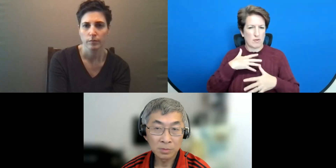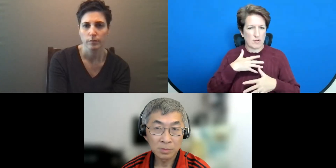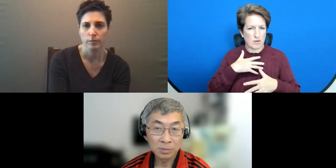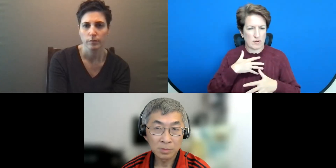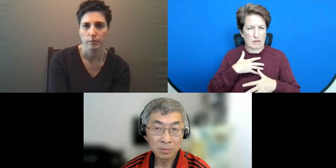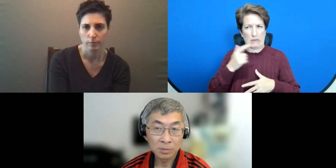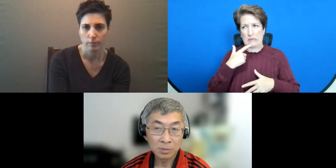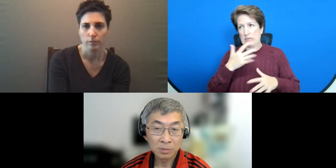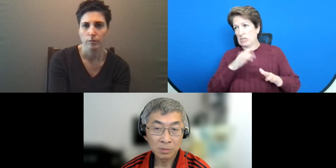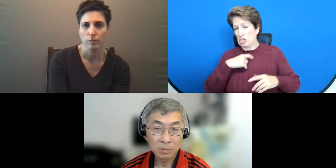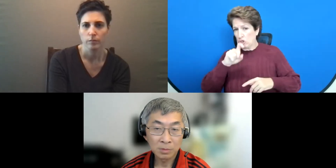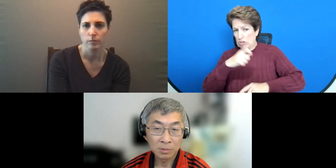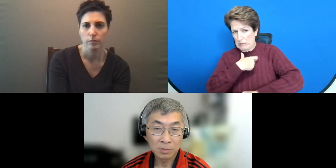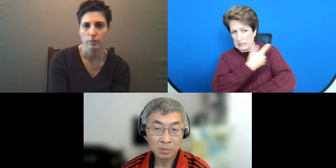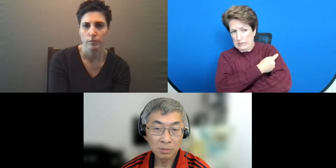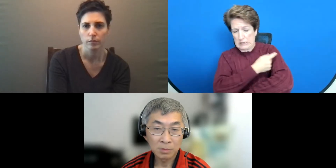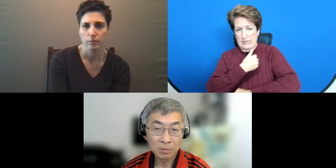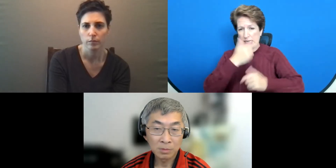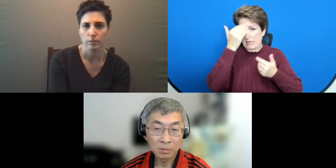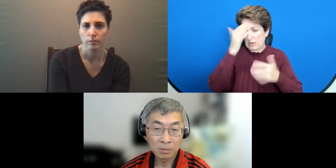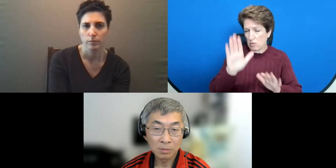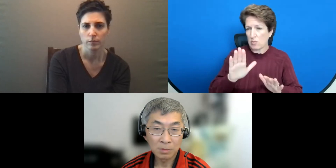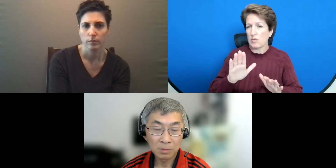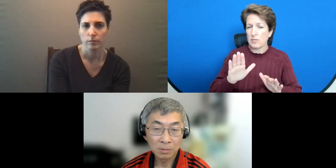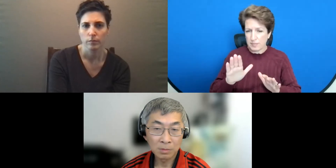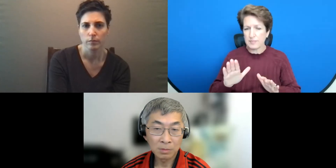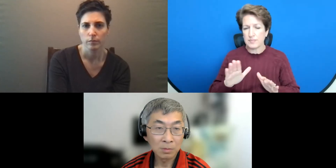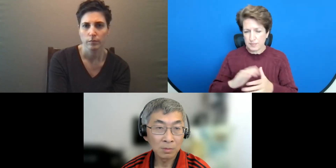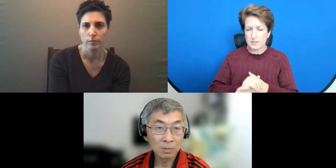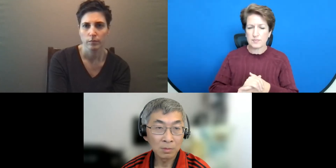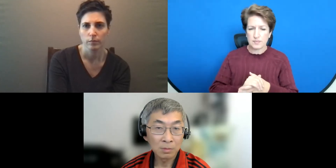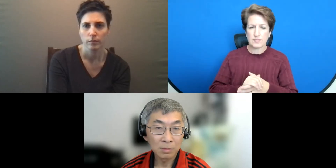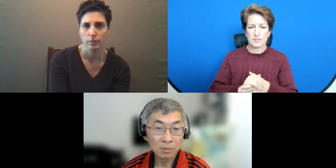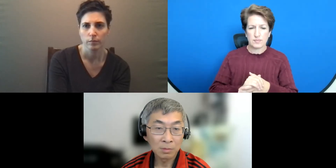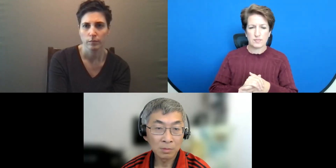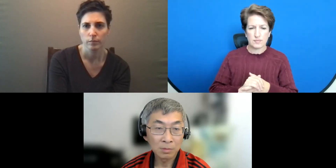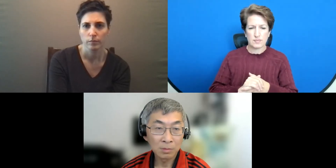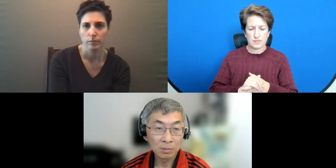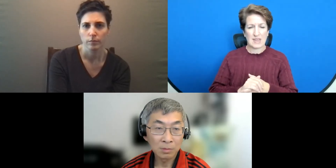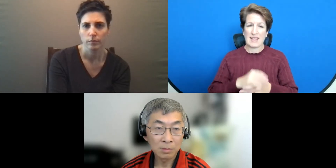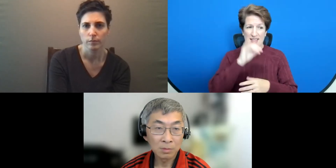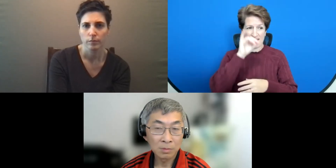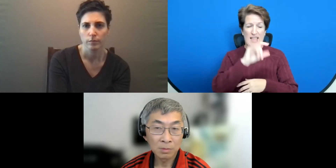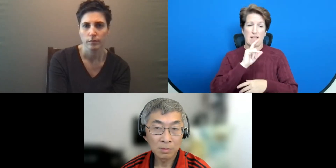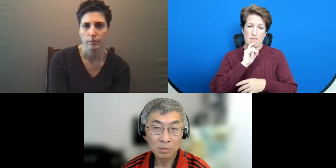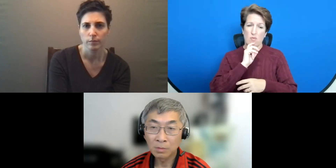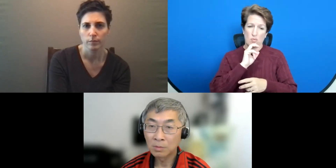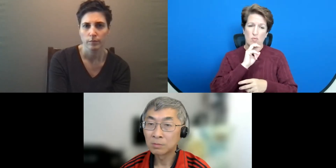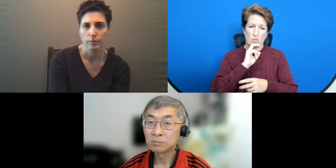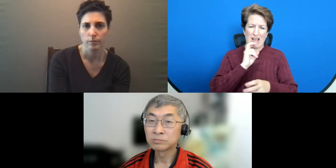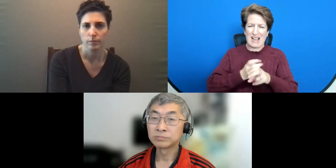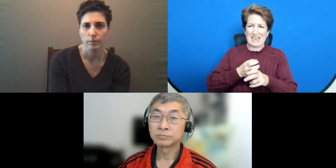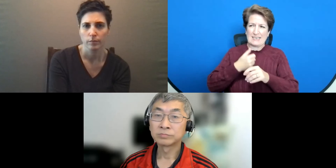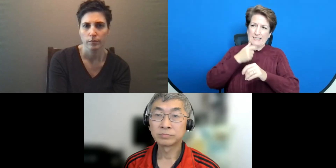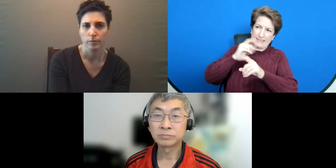it. So just like we experienced hard time to convince them that this